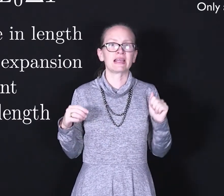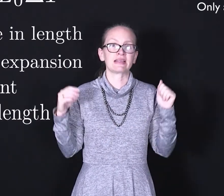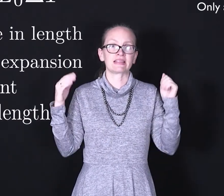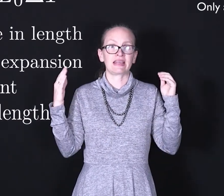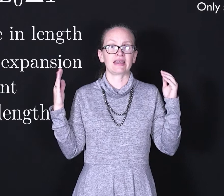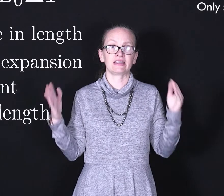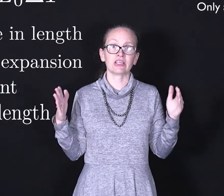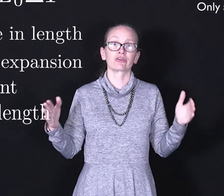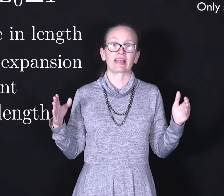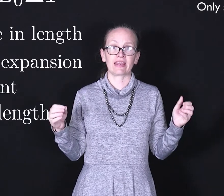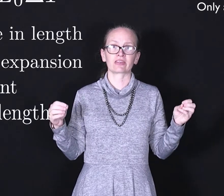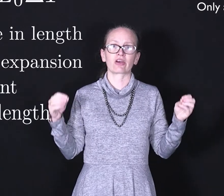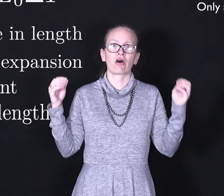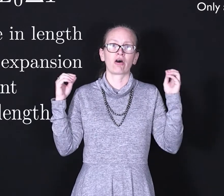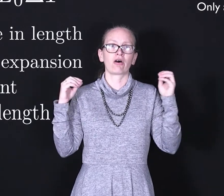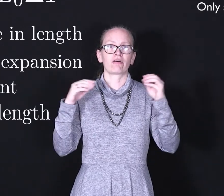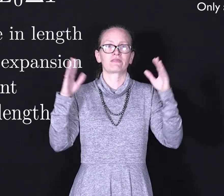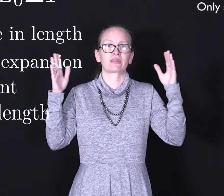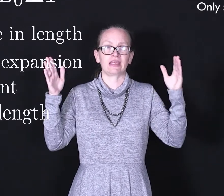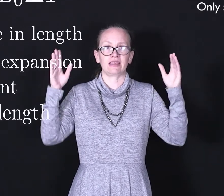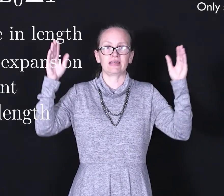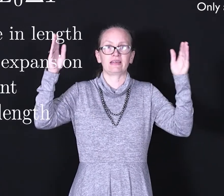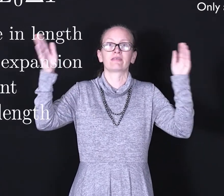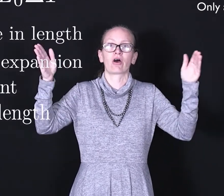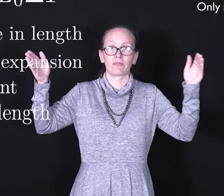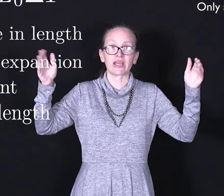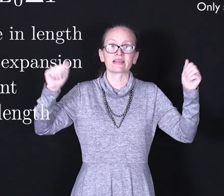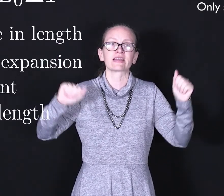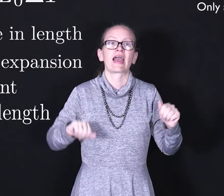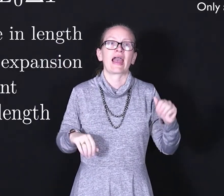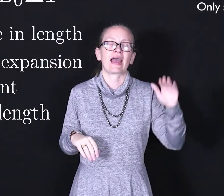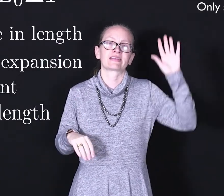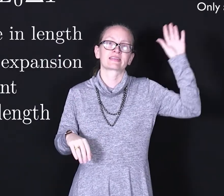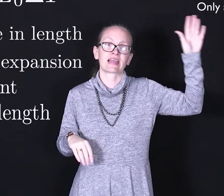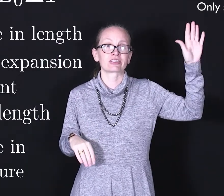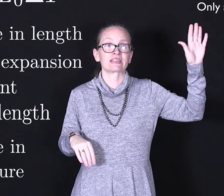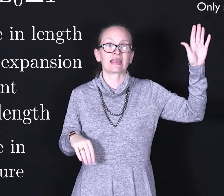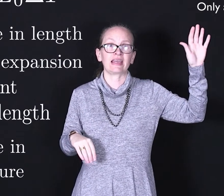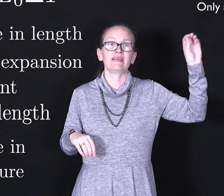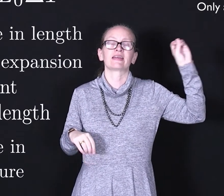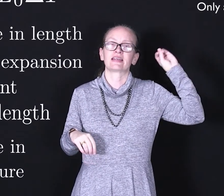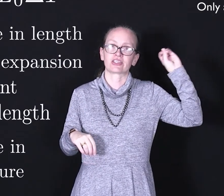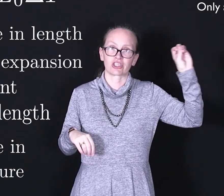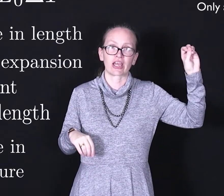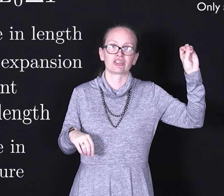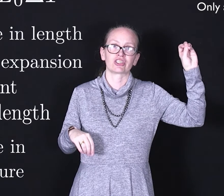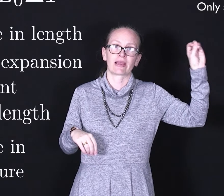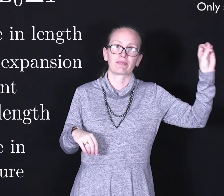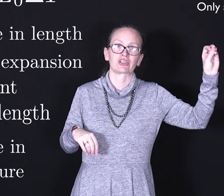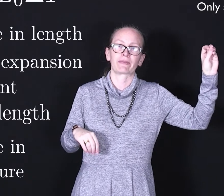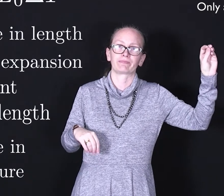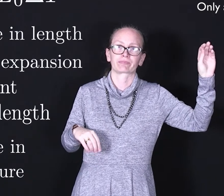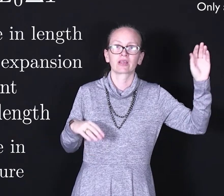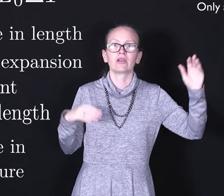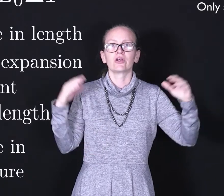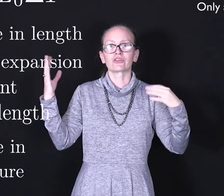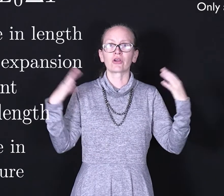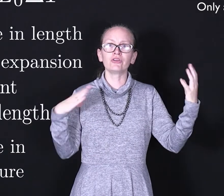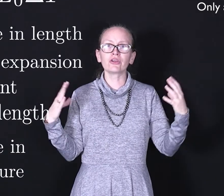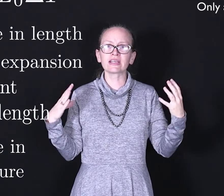is the initial length of the object, and delta T is the change in temperature. So units